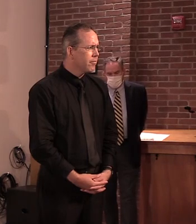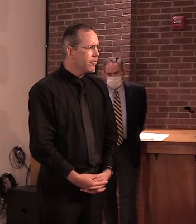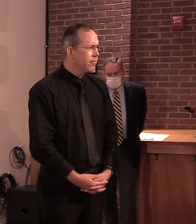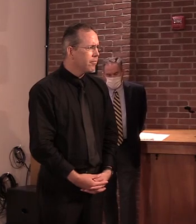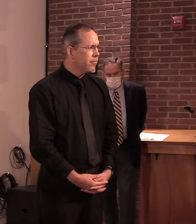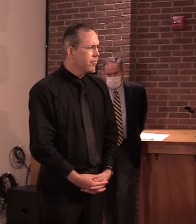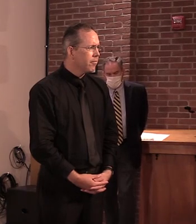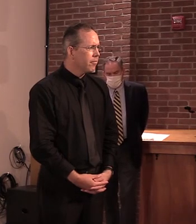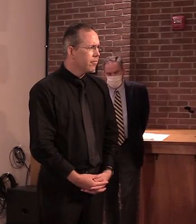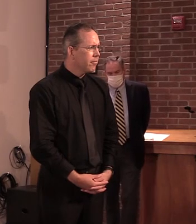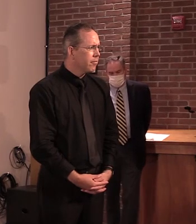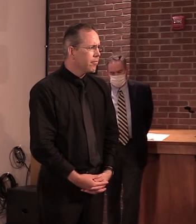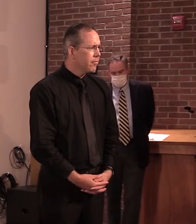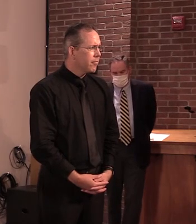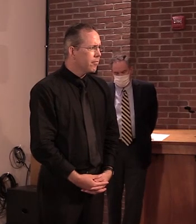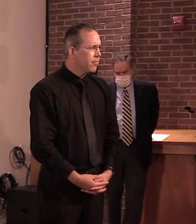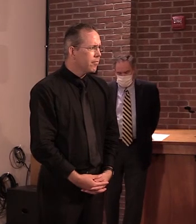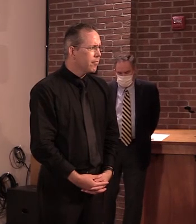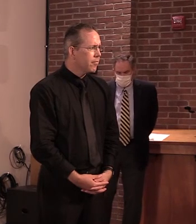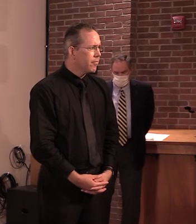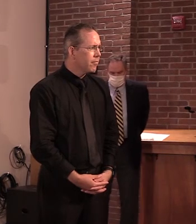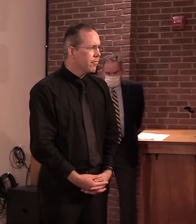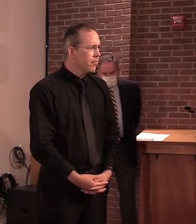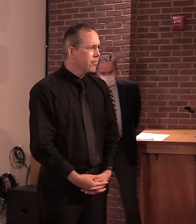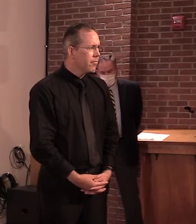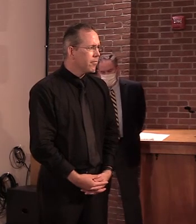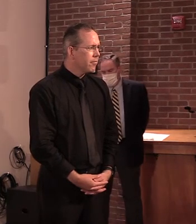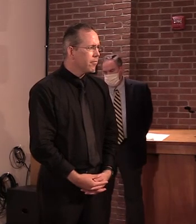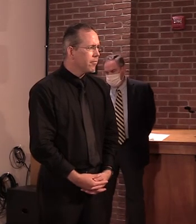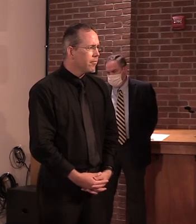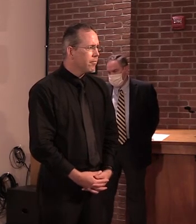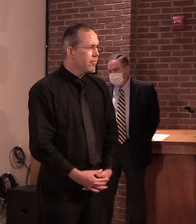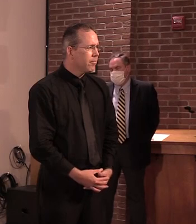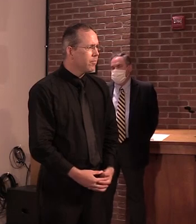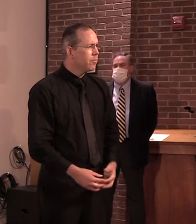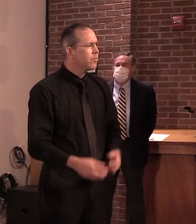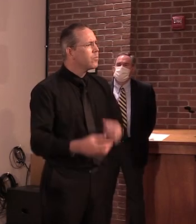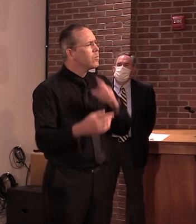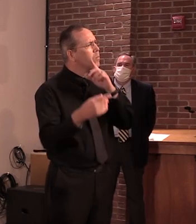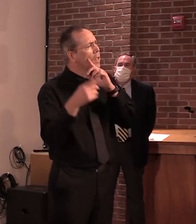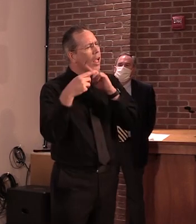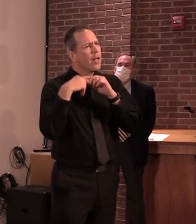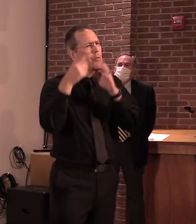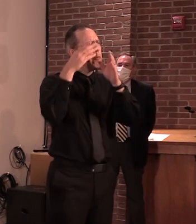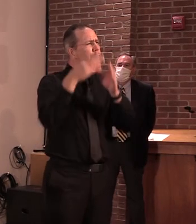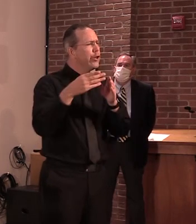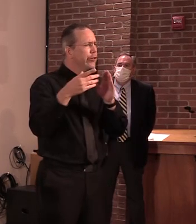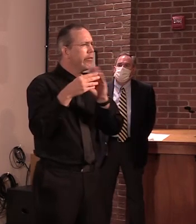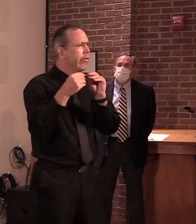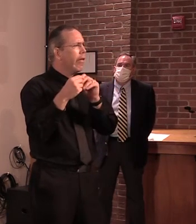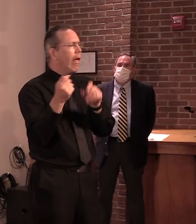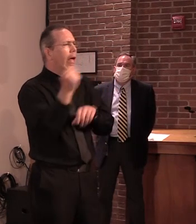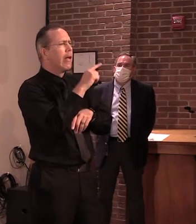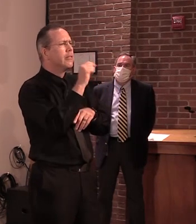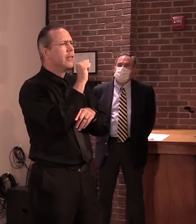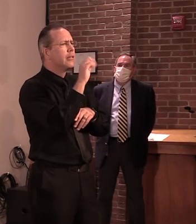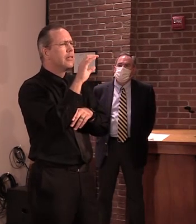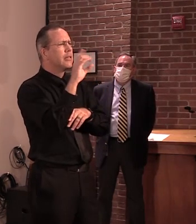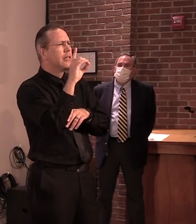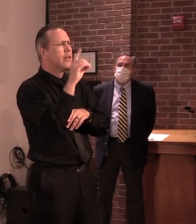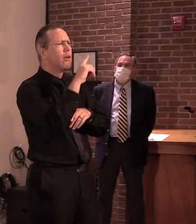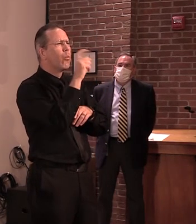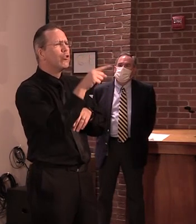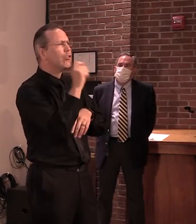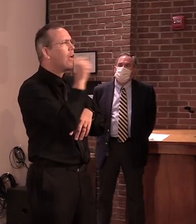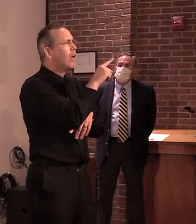ceremony. Would events like that be required, be considered public and require a